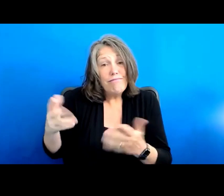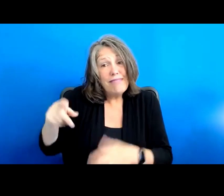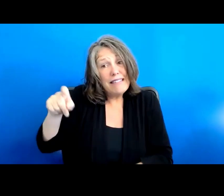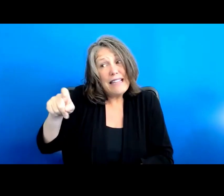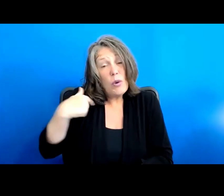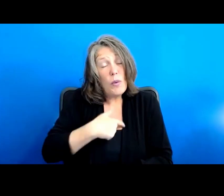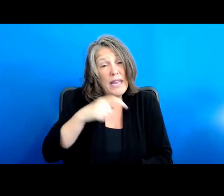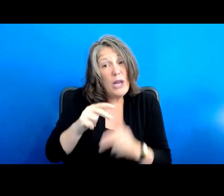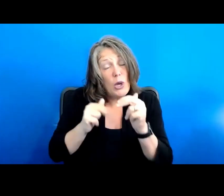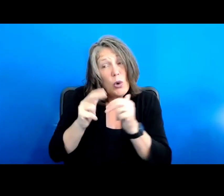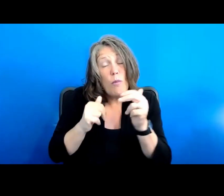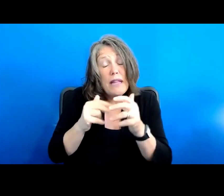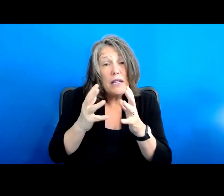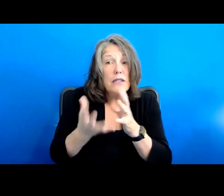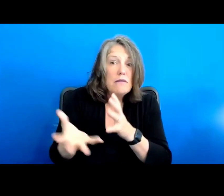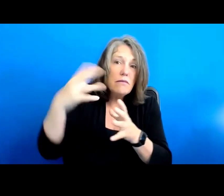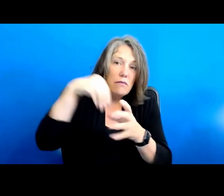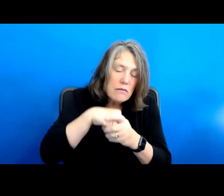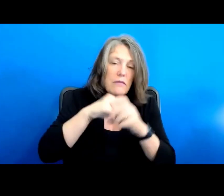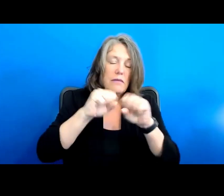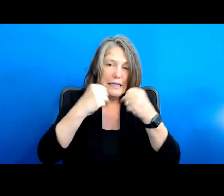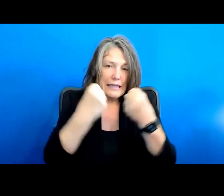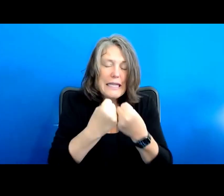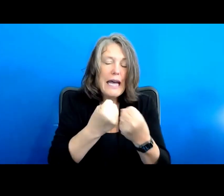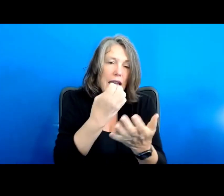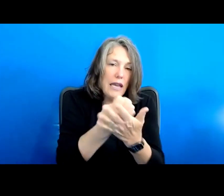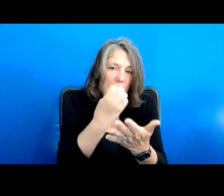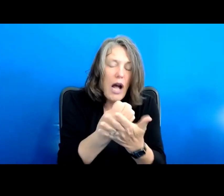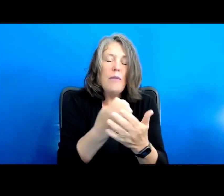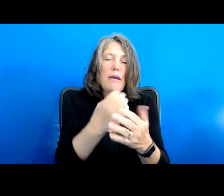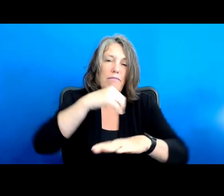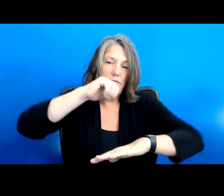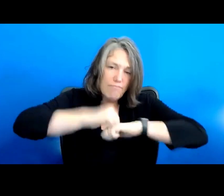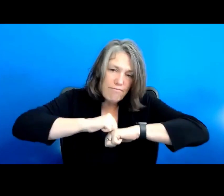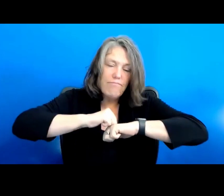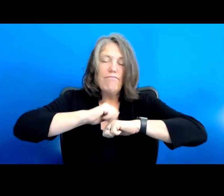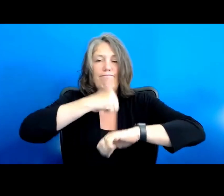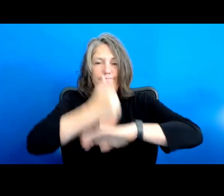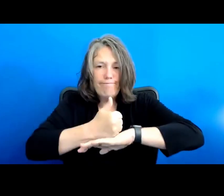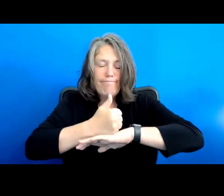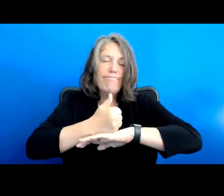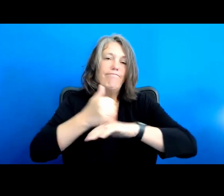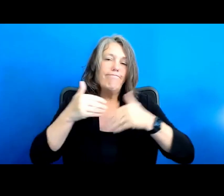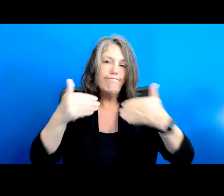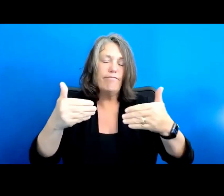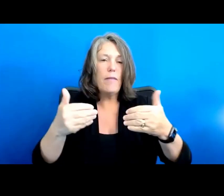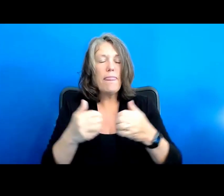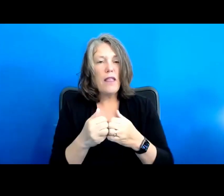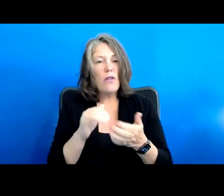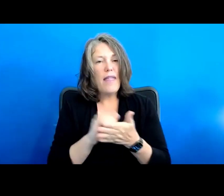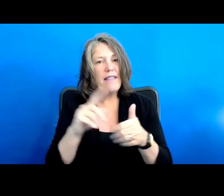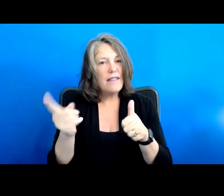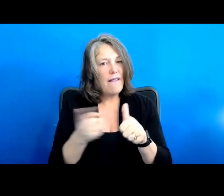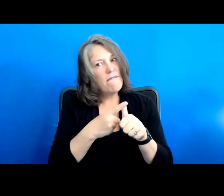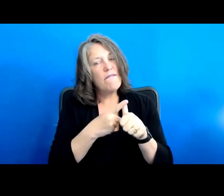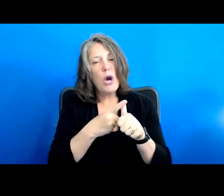inclusive and resilient society and economy into the future. So that's the first big tranche